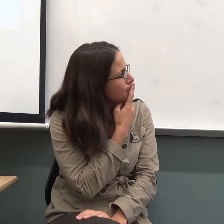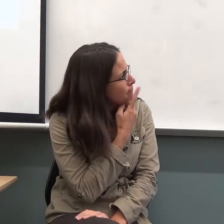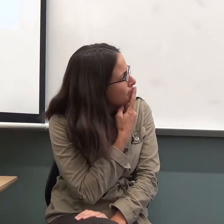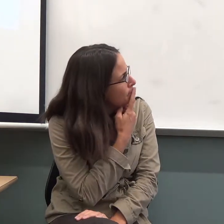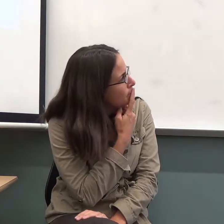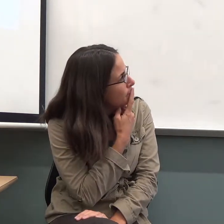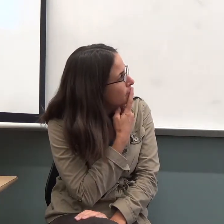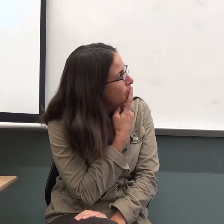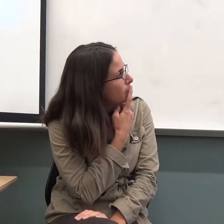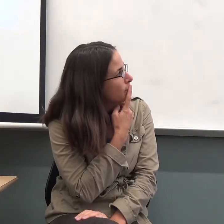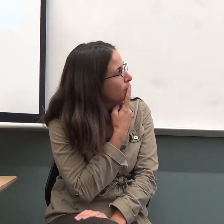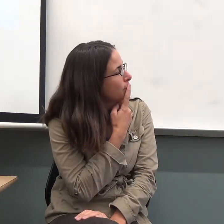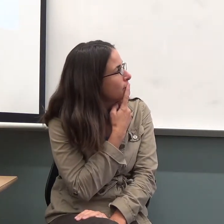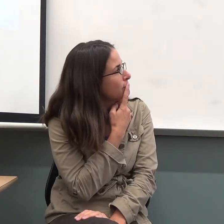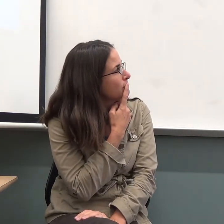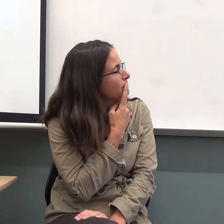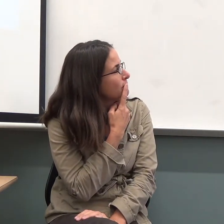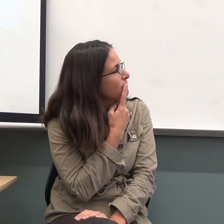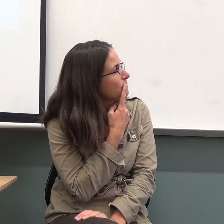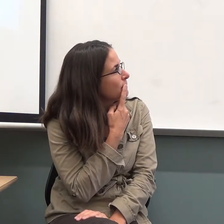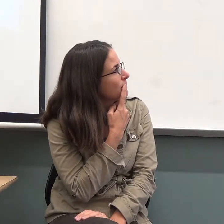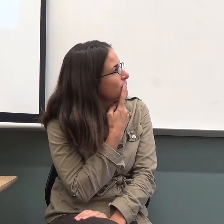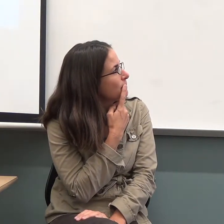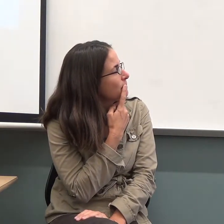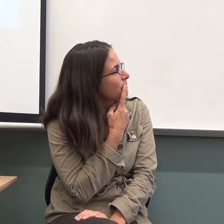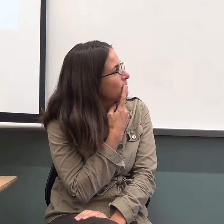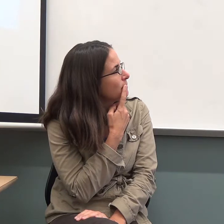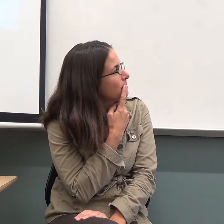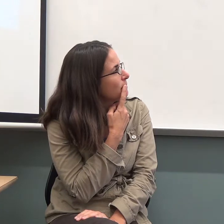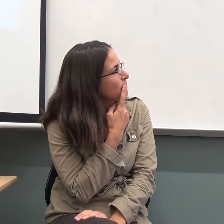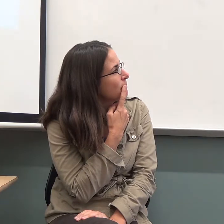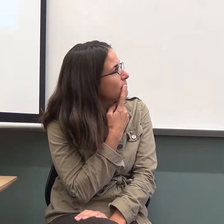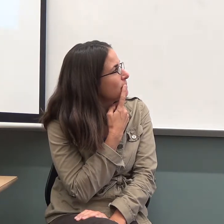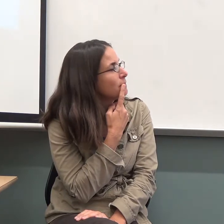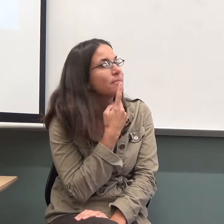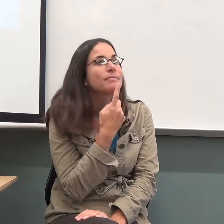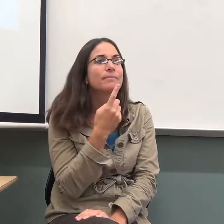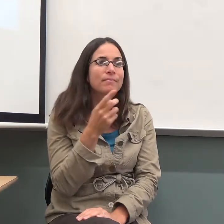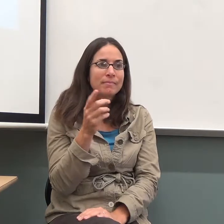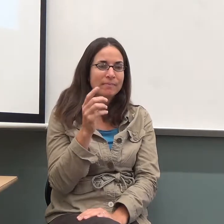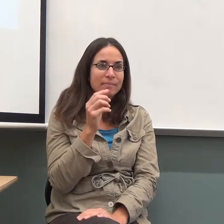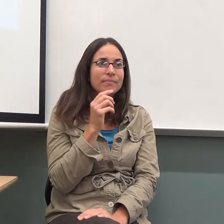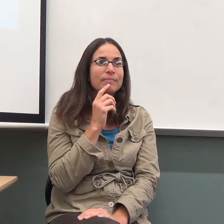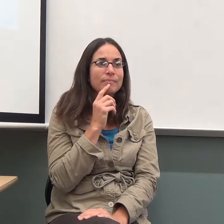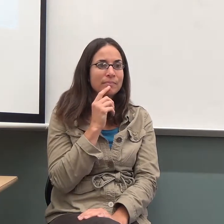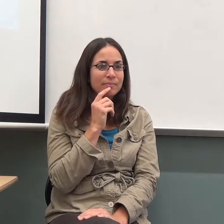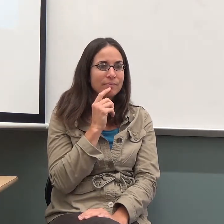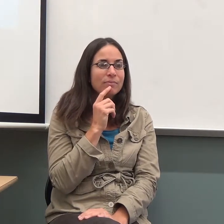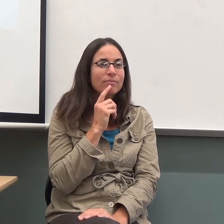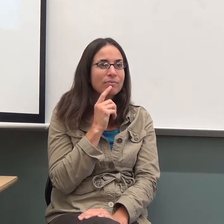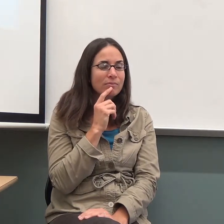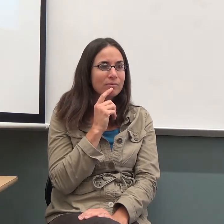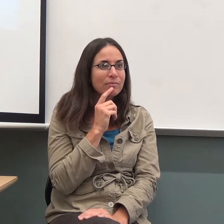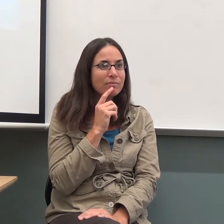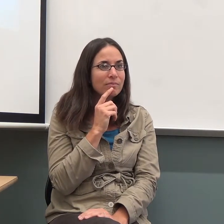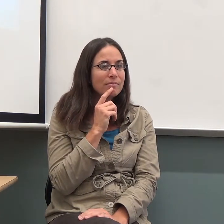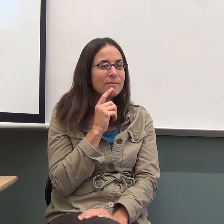A lot of candy is actually our whole phrase, right? But of candy describes a lot, doesn't